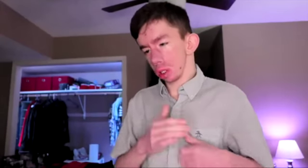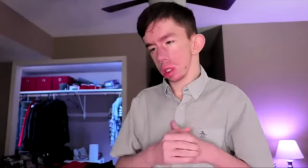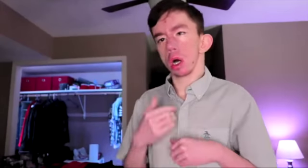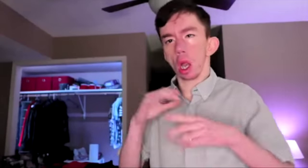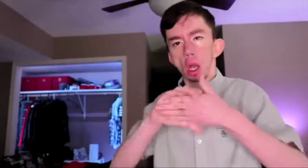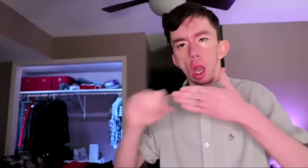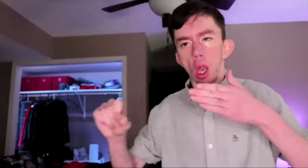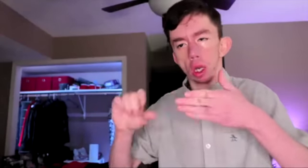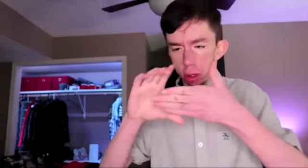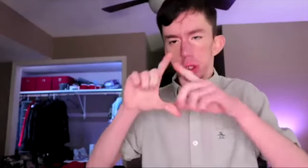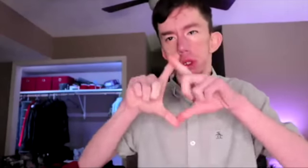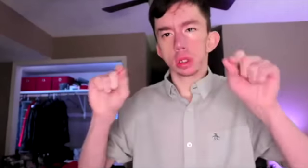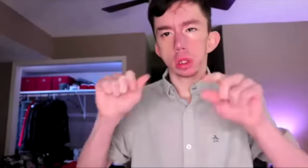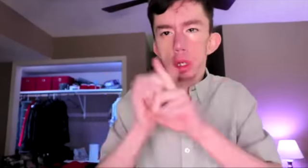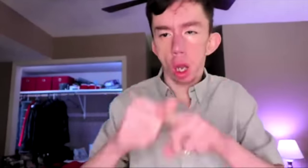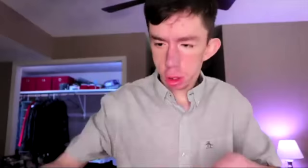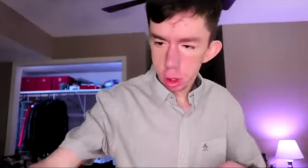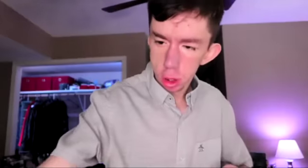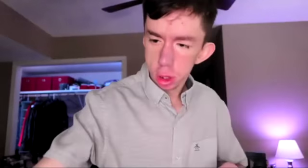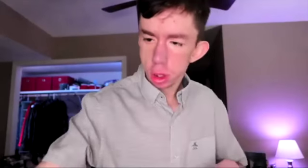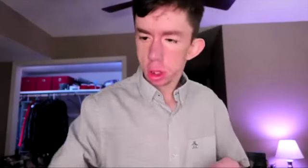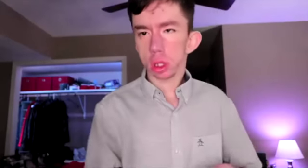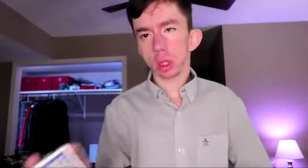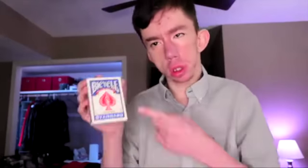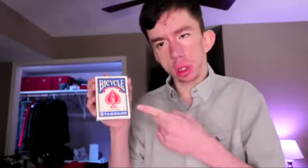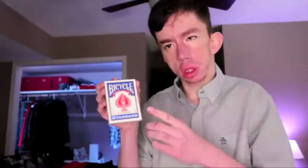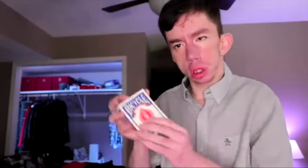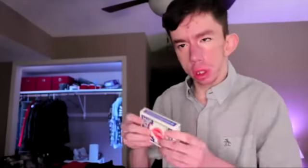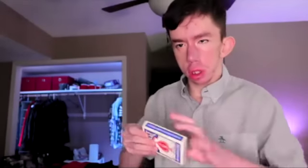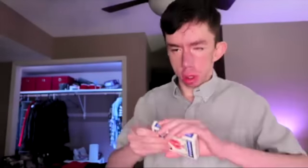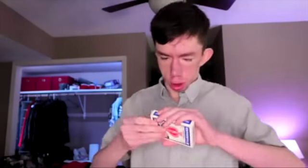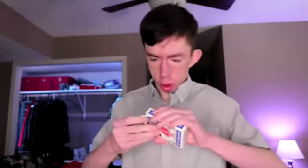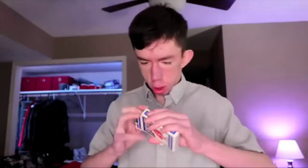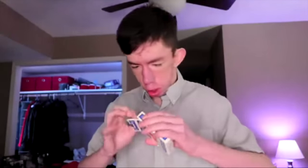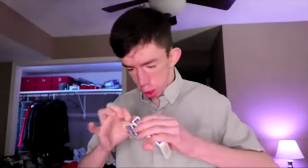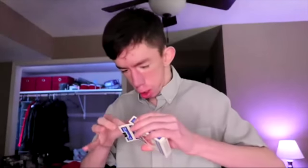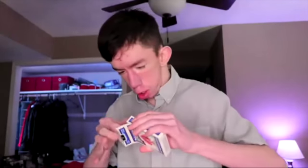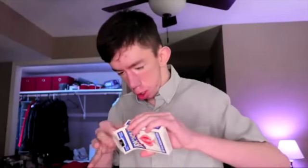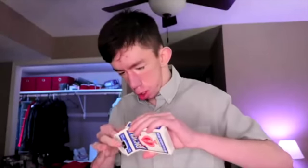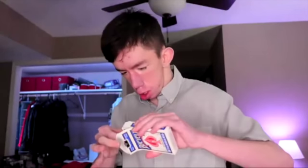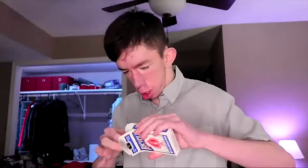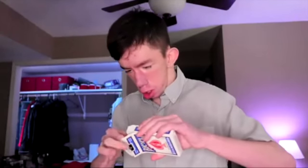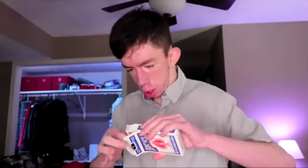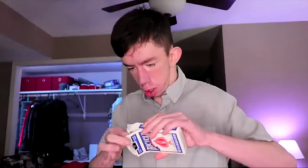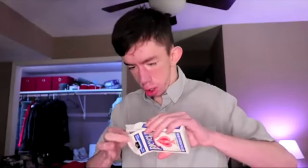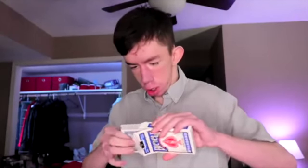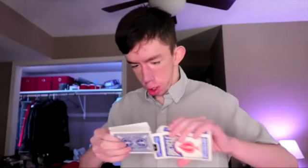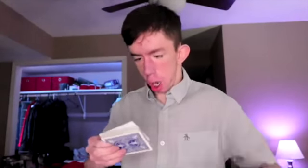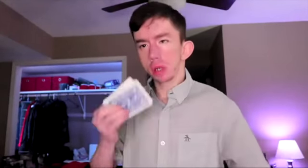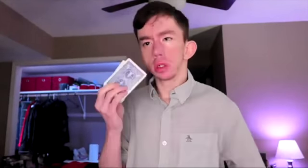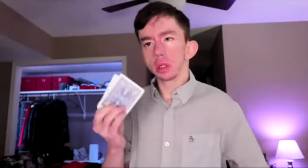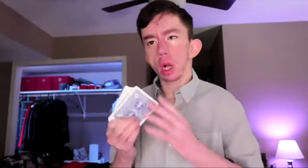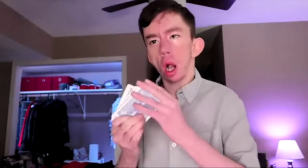know, coming from the heart. And I'm going to use a deck of cards.